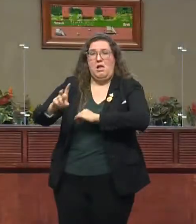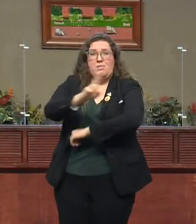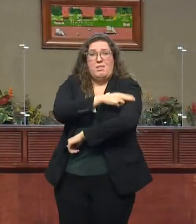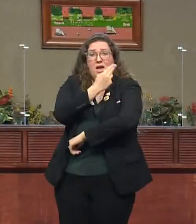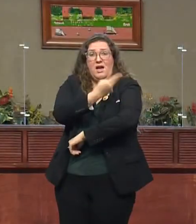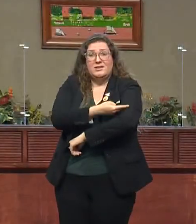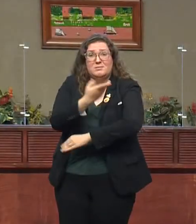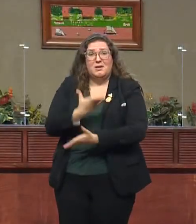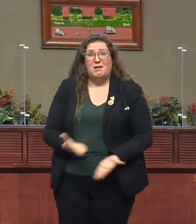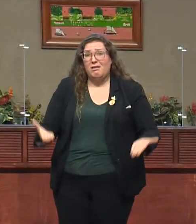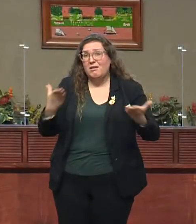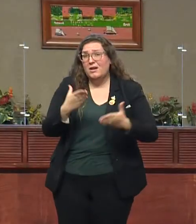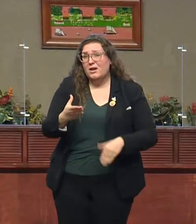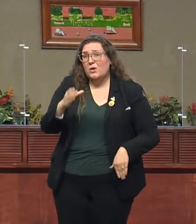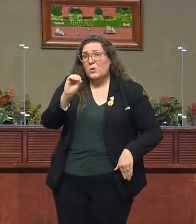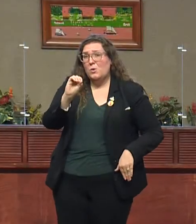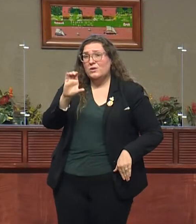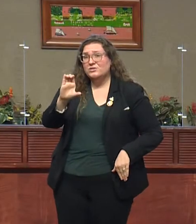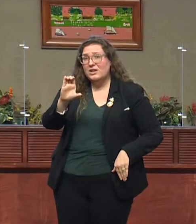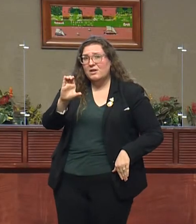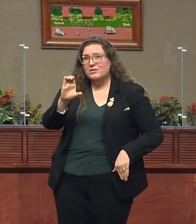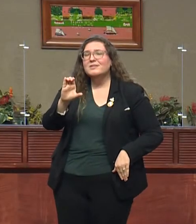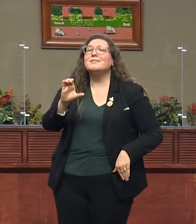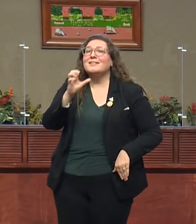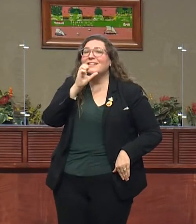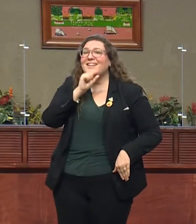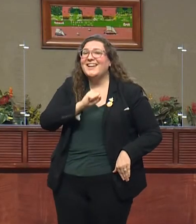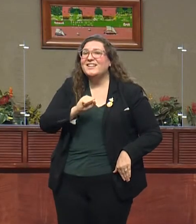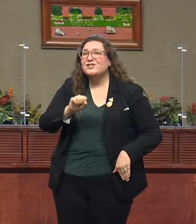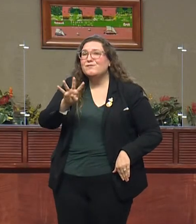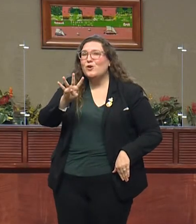for COVID-19 are younger than 45.